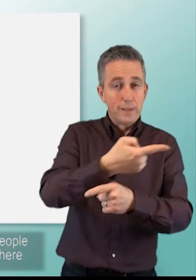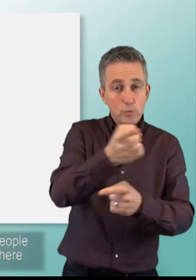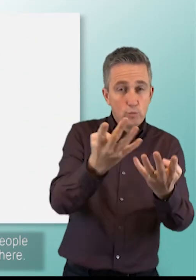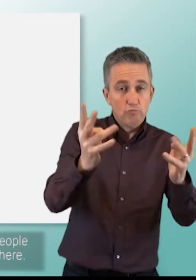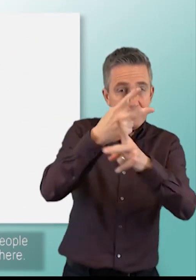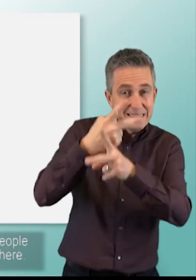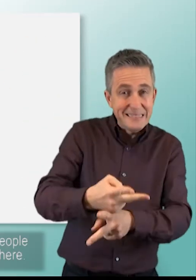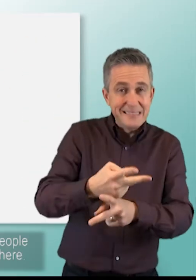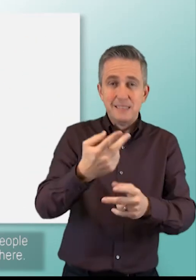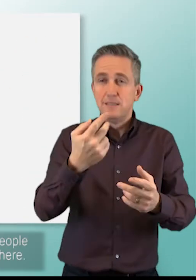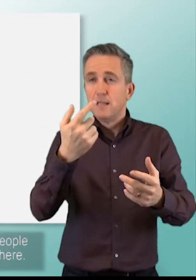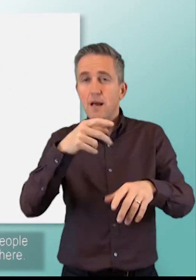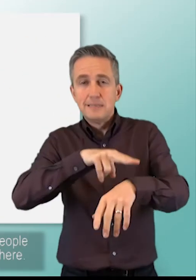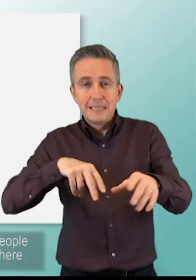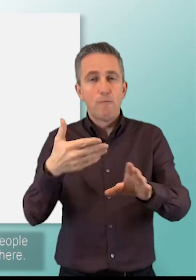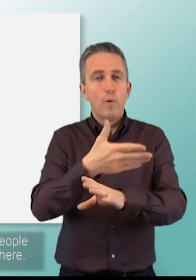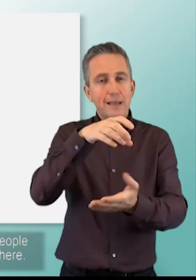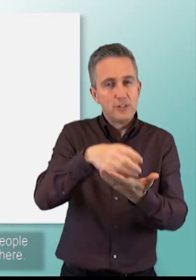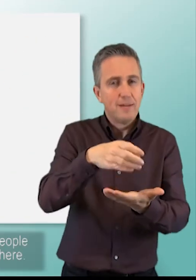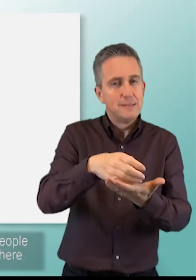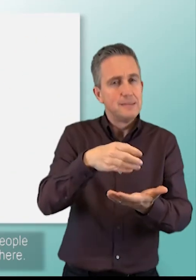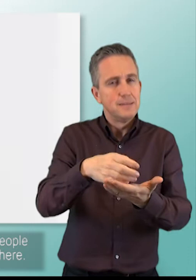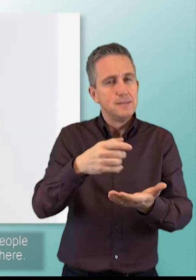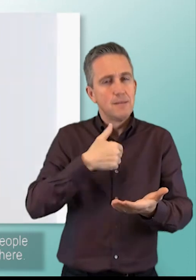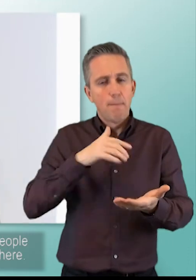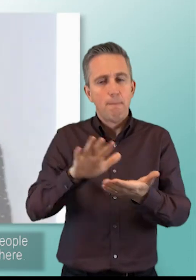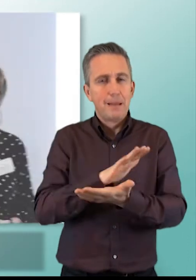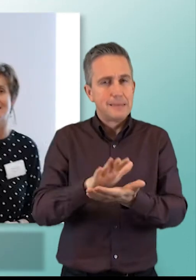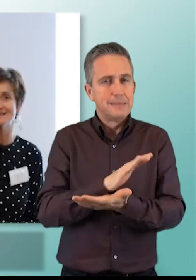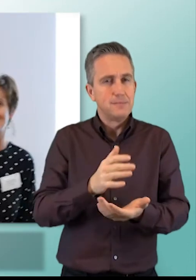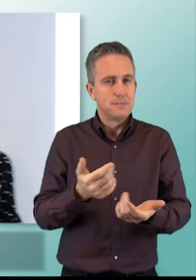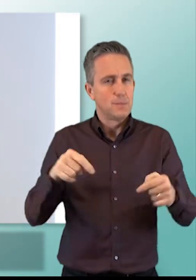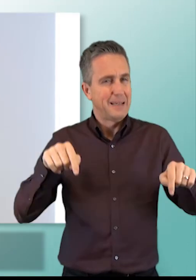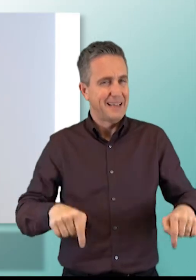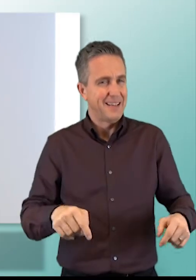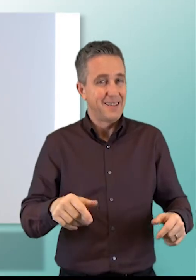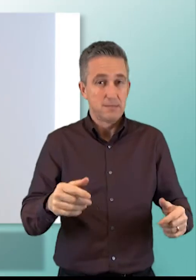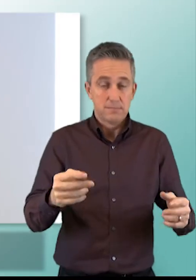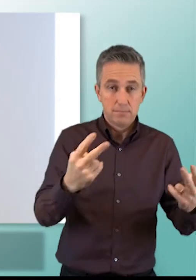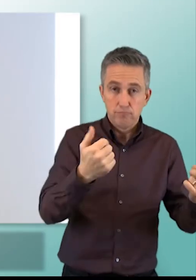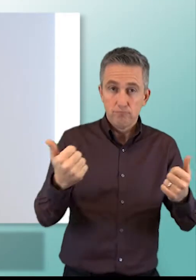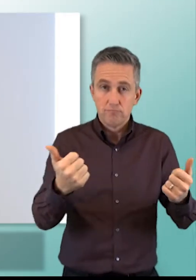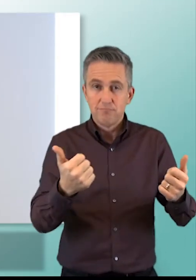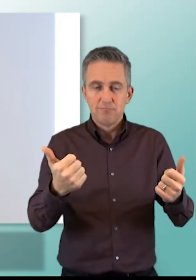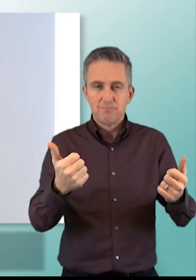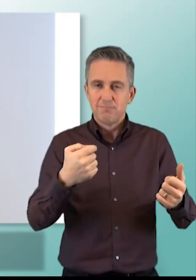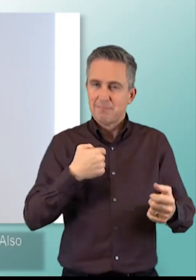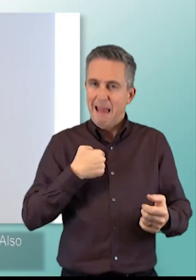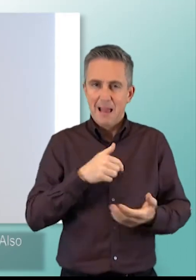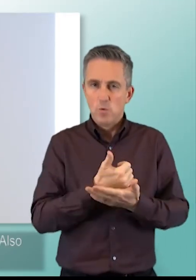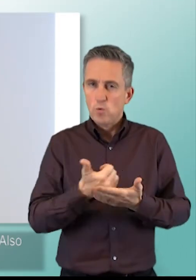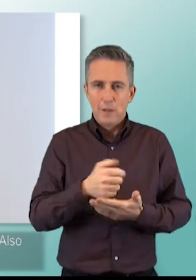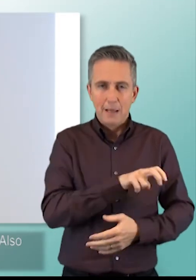talking to trustees, talking to people who work in charities. So it's a great pleasure to be here. Oh, Ian, am I standing in the wrong place?